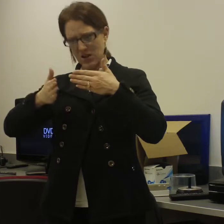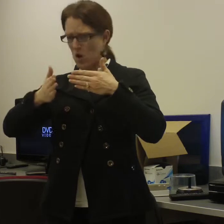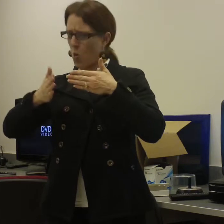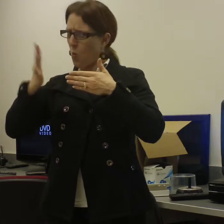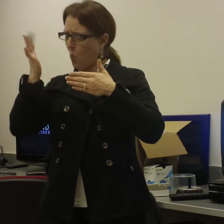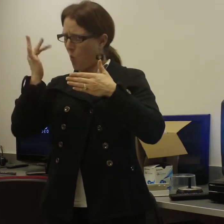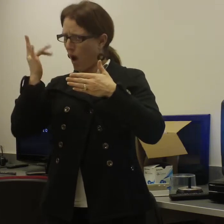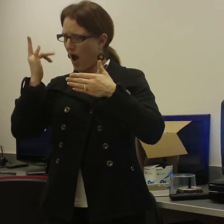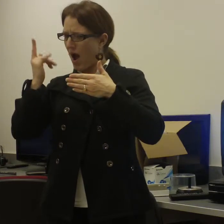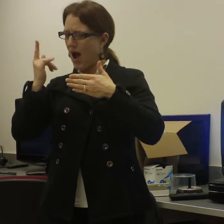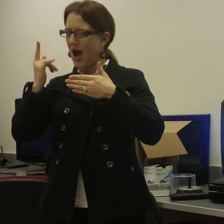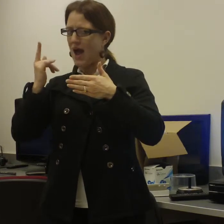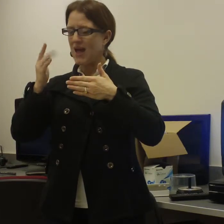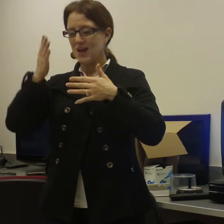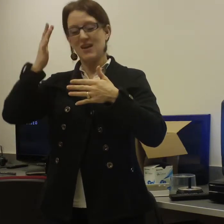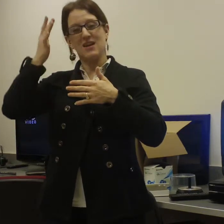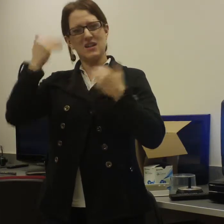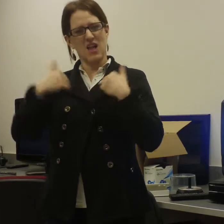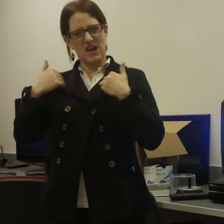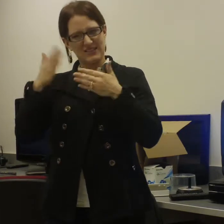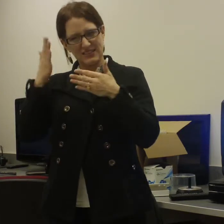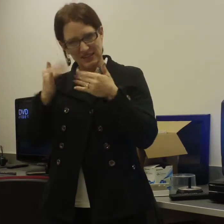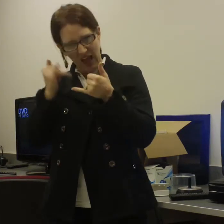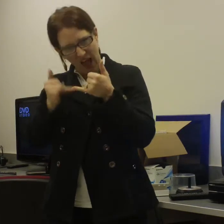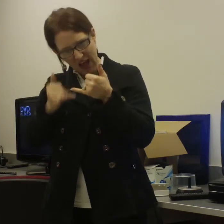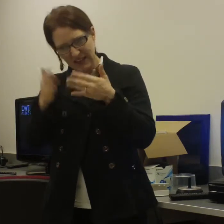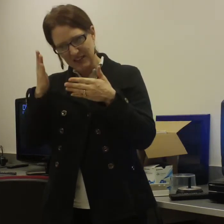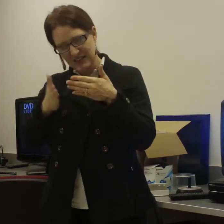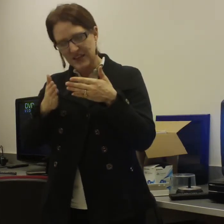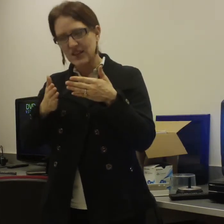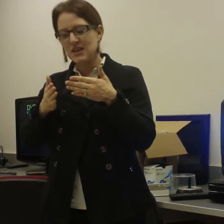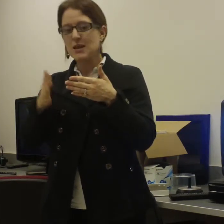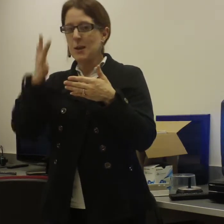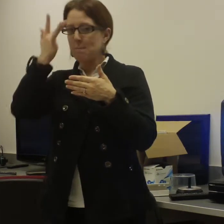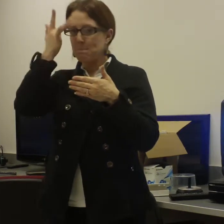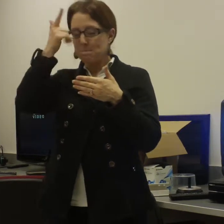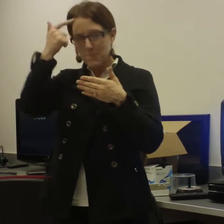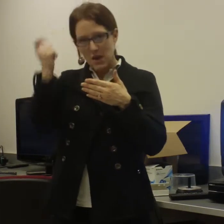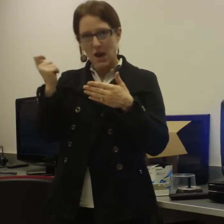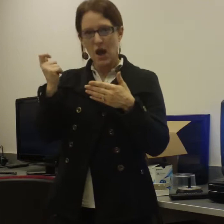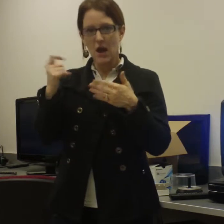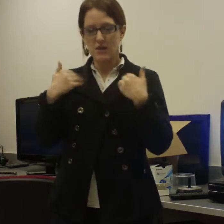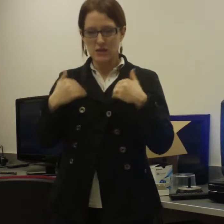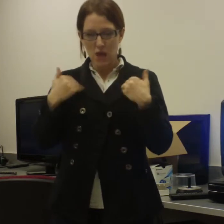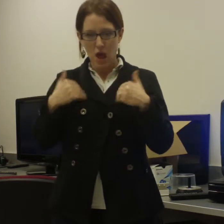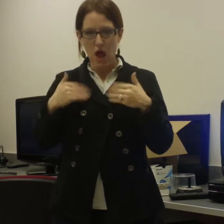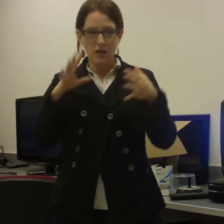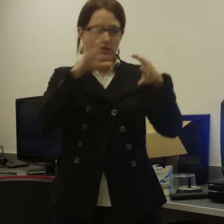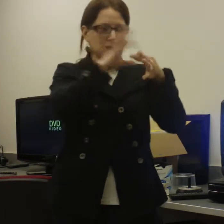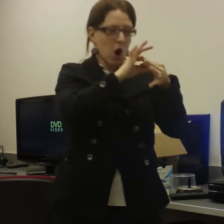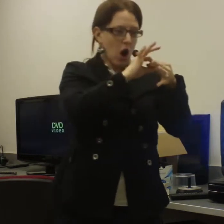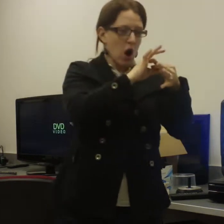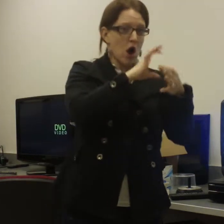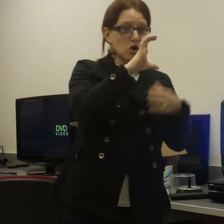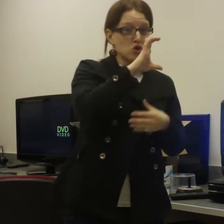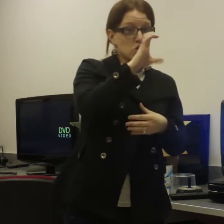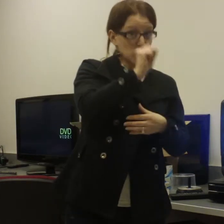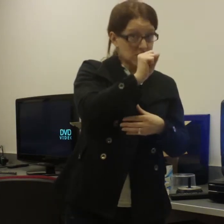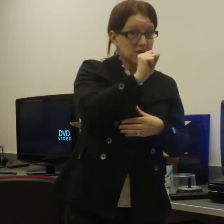belong to two systems. Okay, they belong to not only the circulatory system, but what's the other system? Respiratory